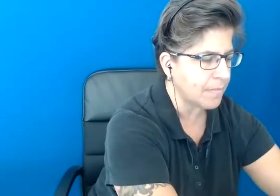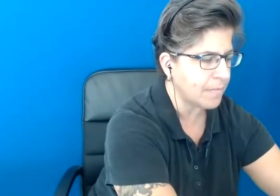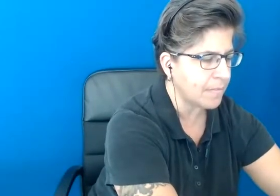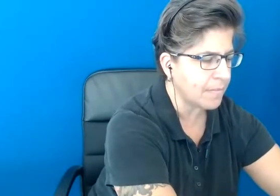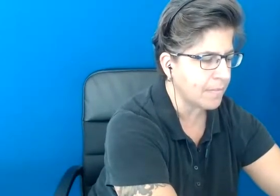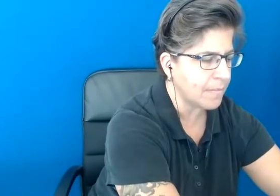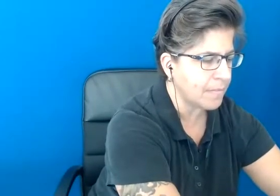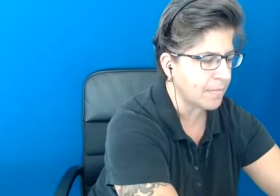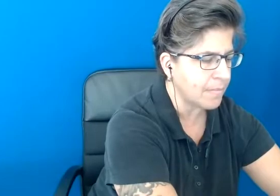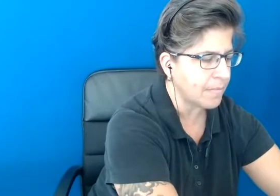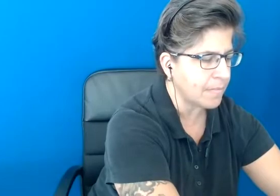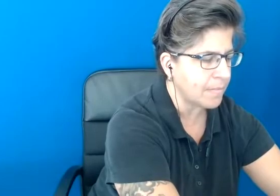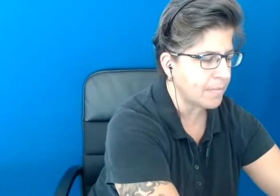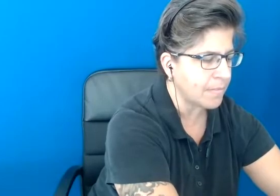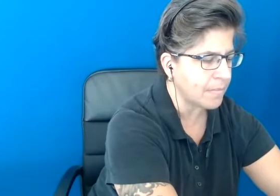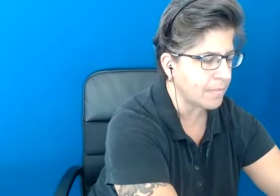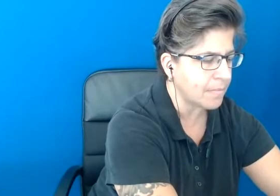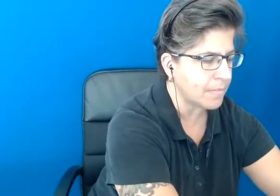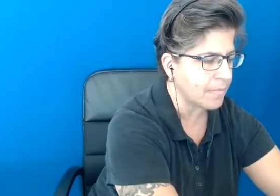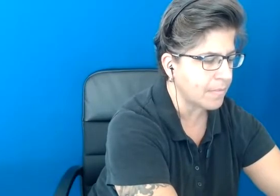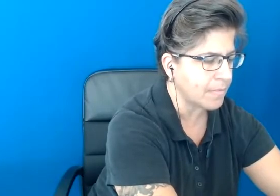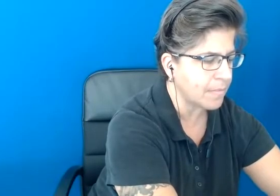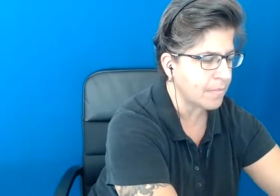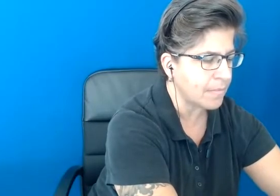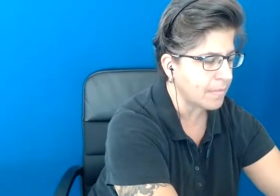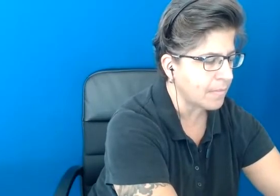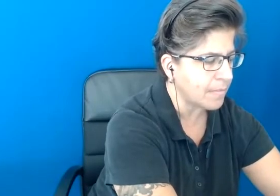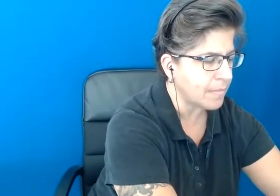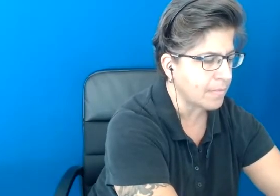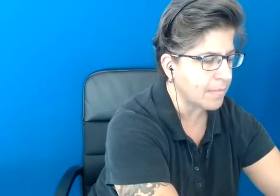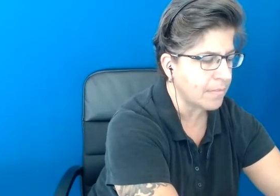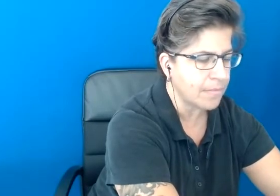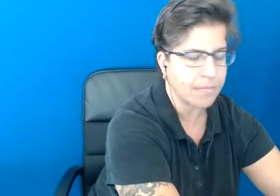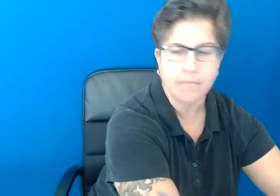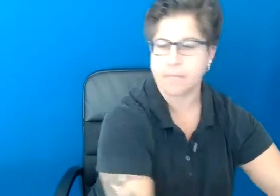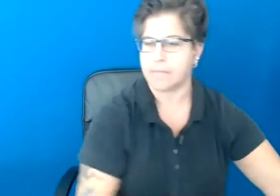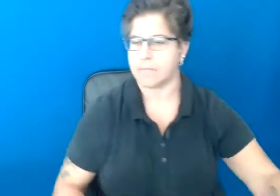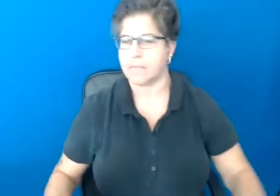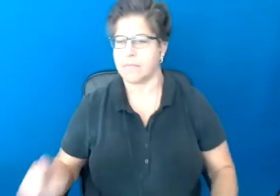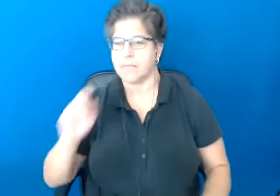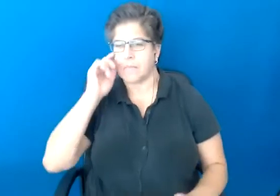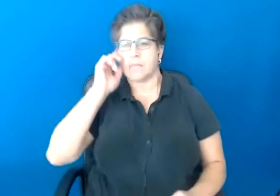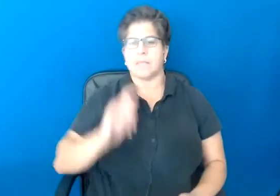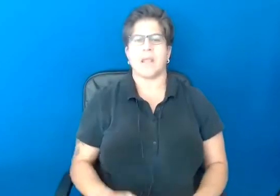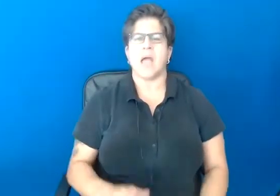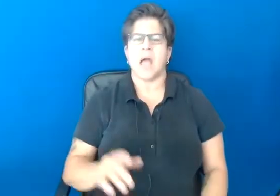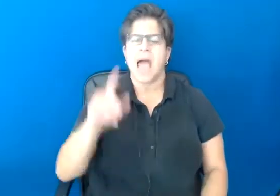it was Sherry that was saying it, we do have to be careful with outside issues. I recognize that, and I